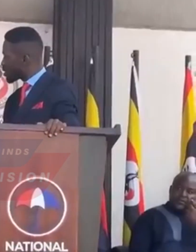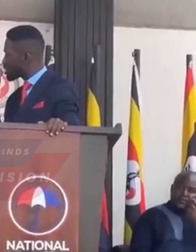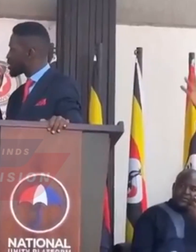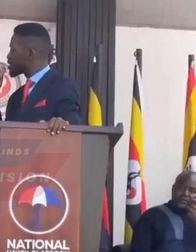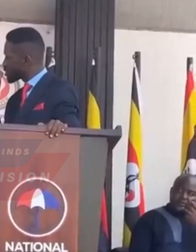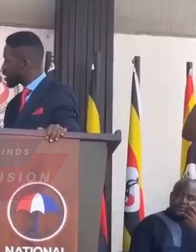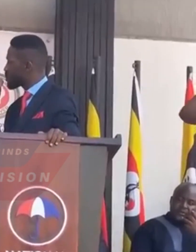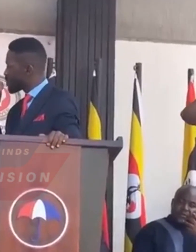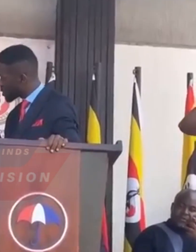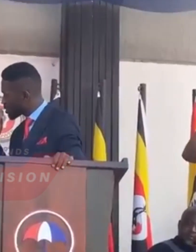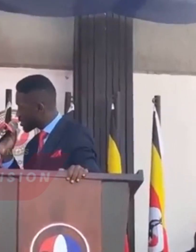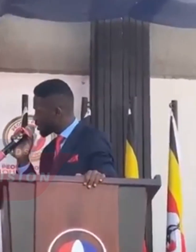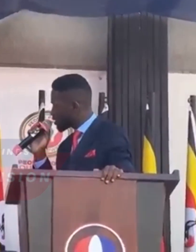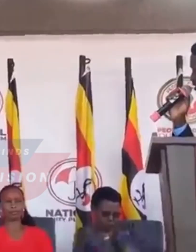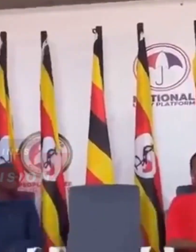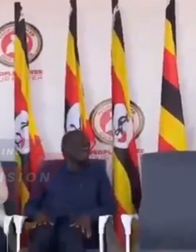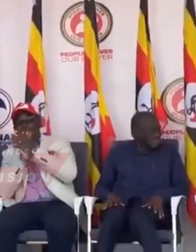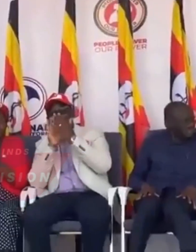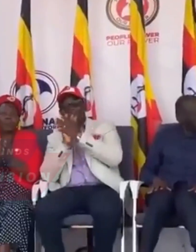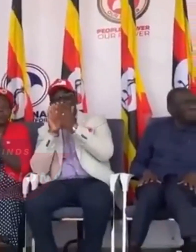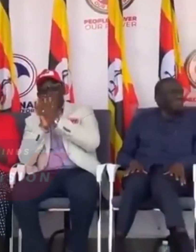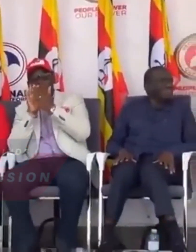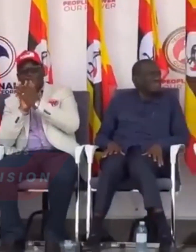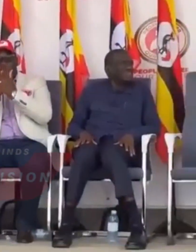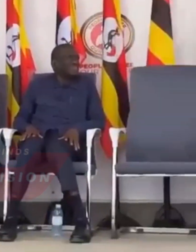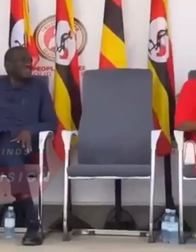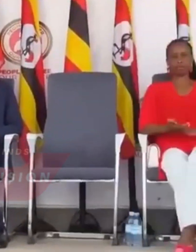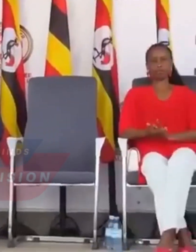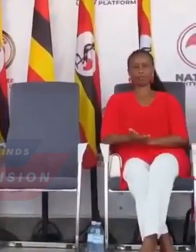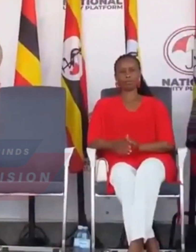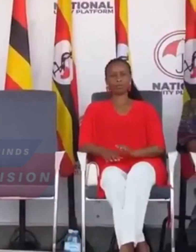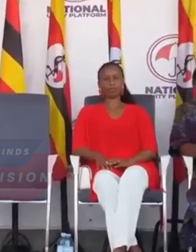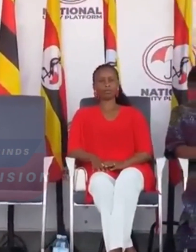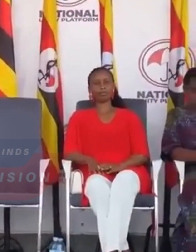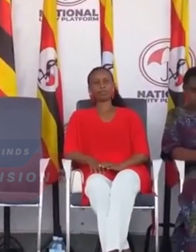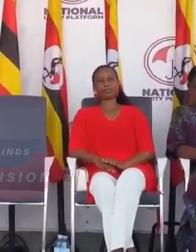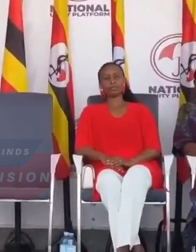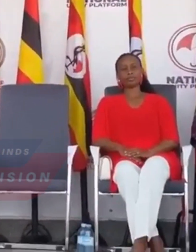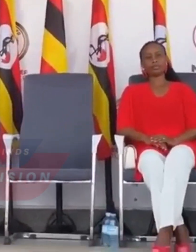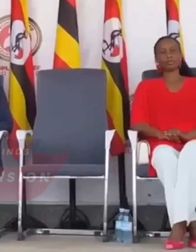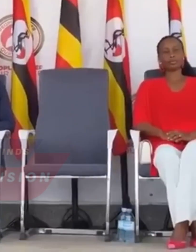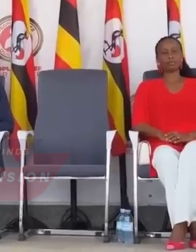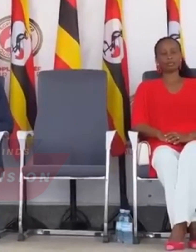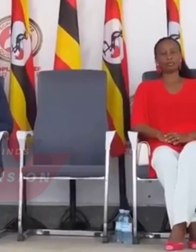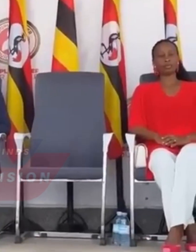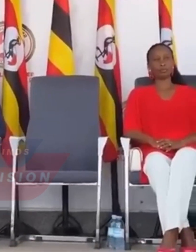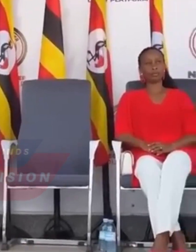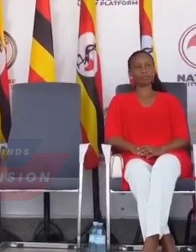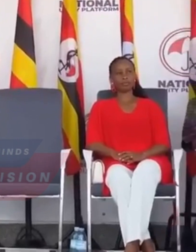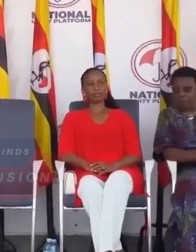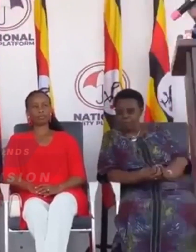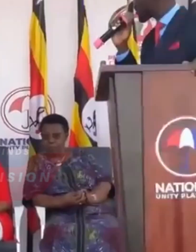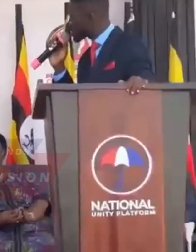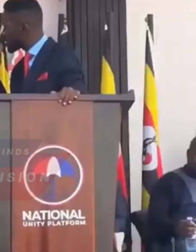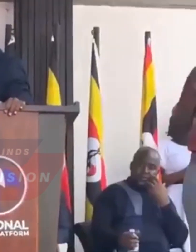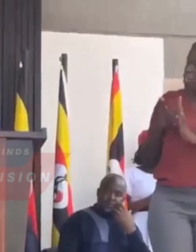as President Kizza Besigye. Because we elected you and you won the 2016 election.